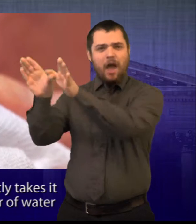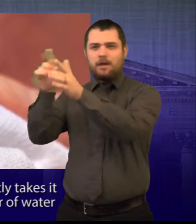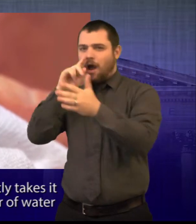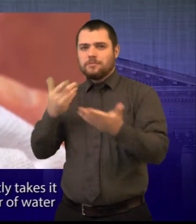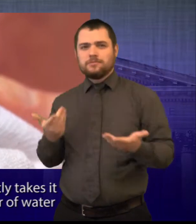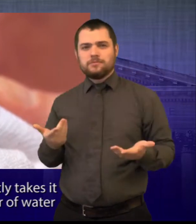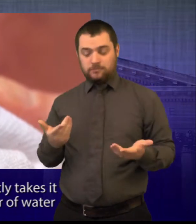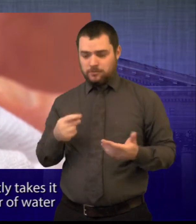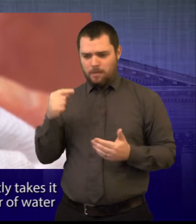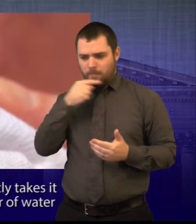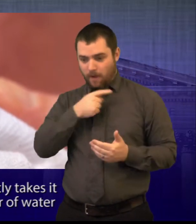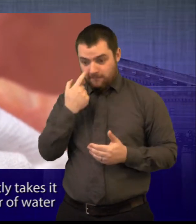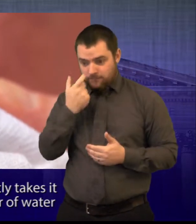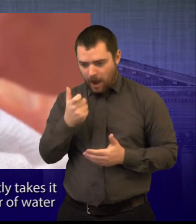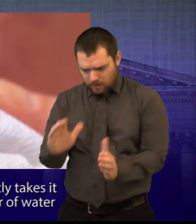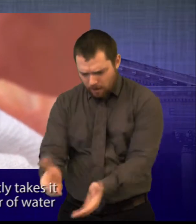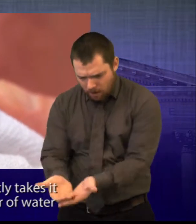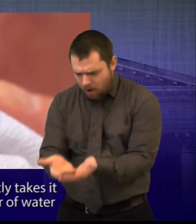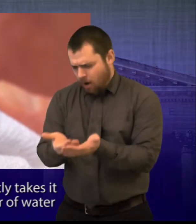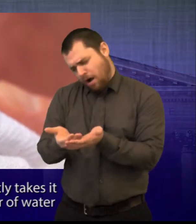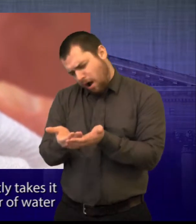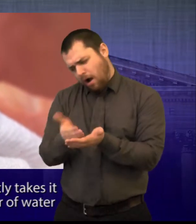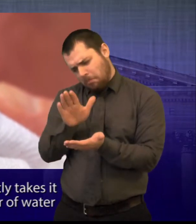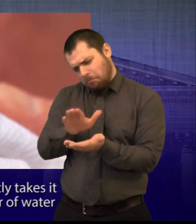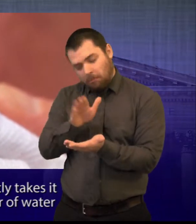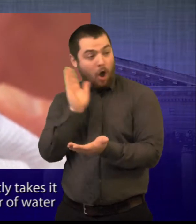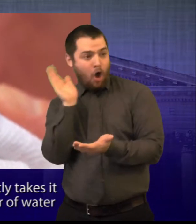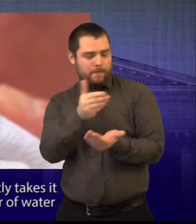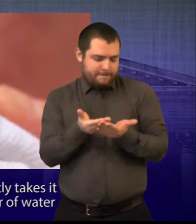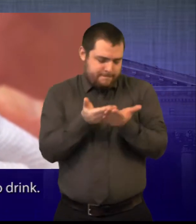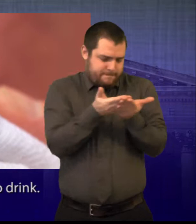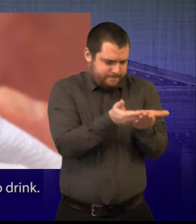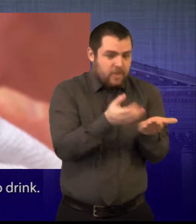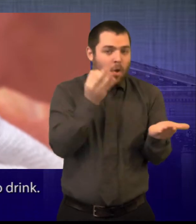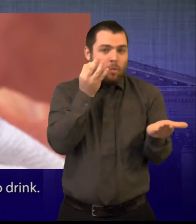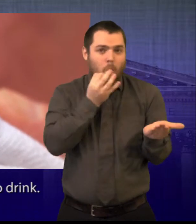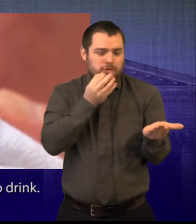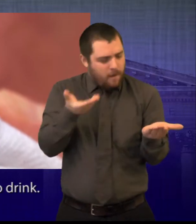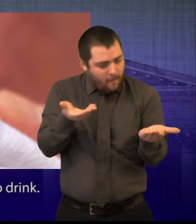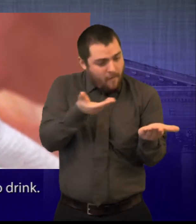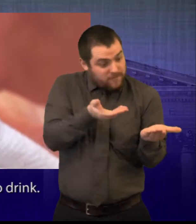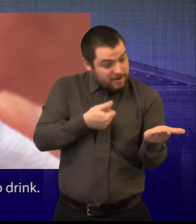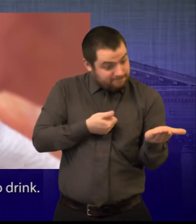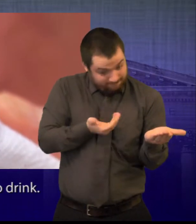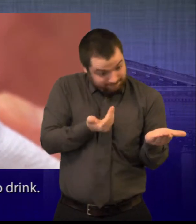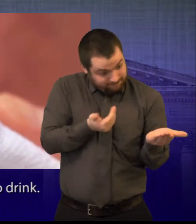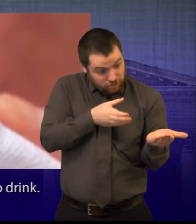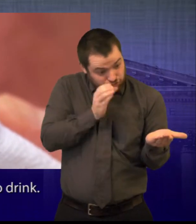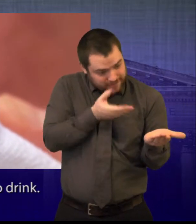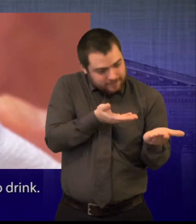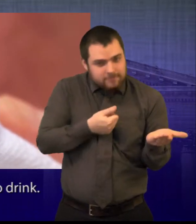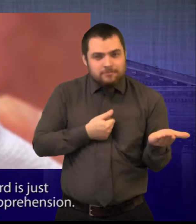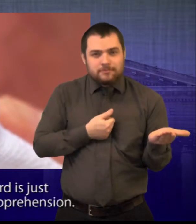a small boy gently takes it into his house, brings a saucer of water, and tries to coax the bird to